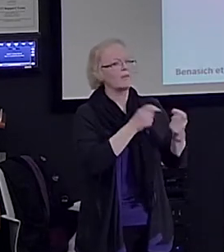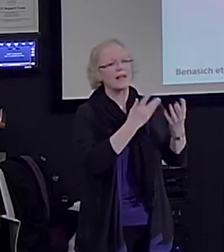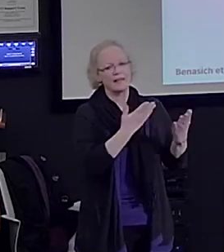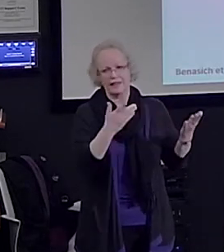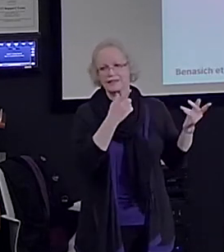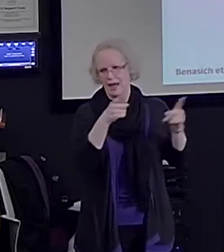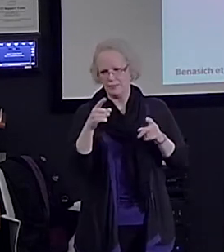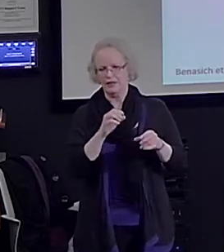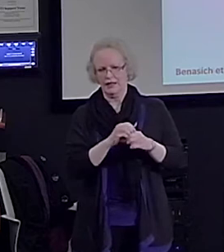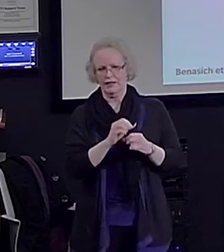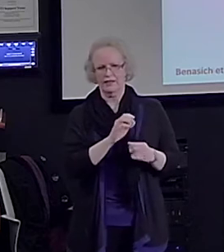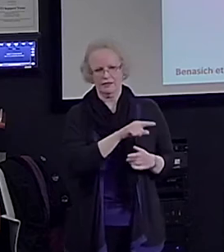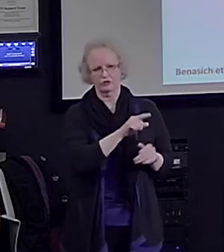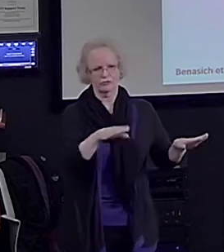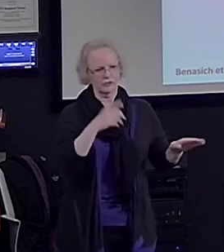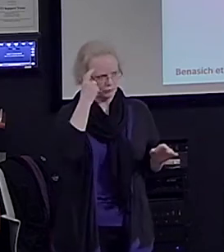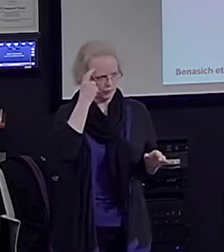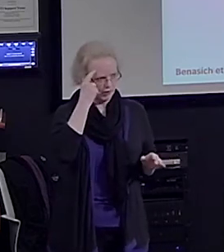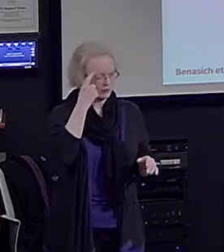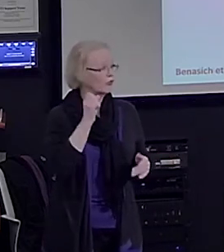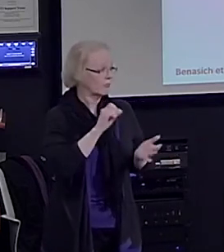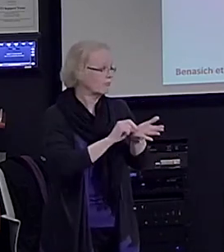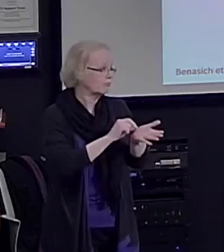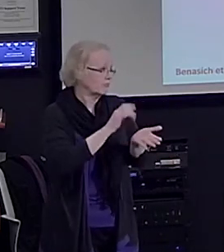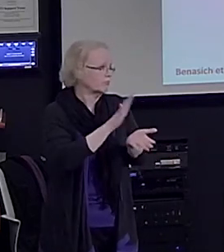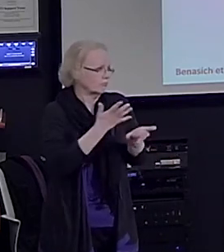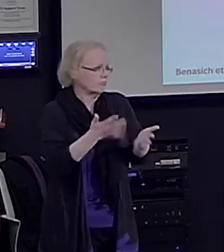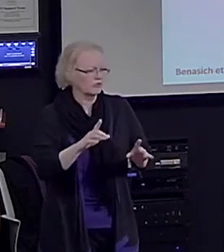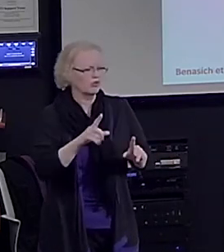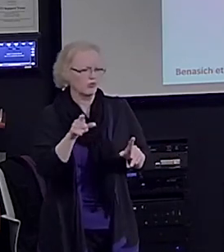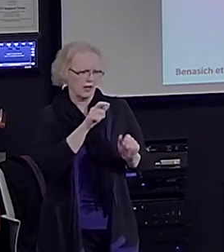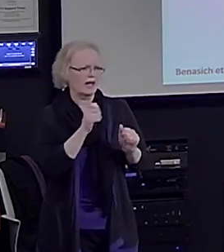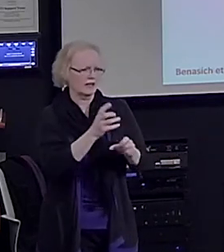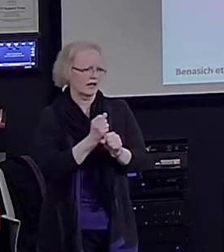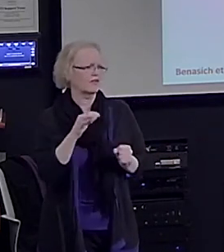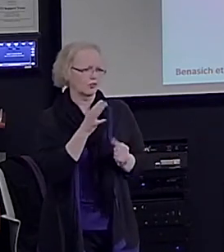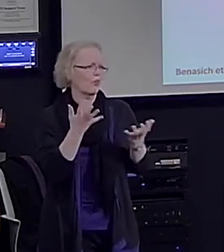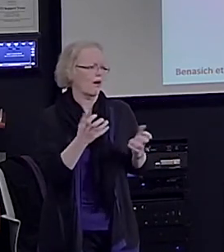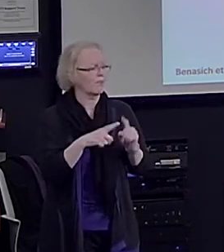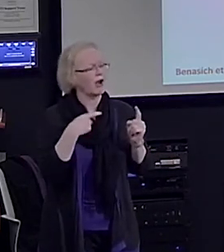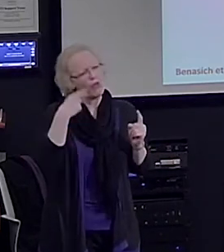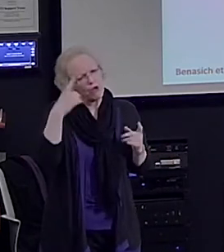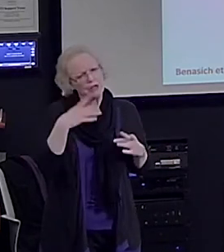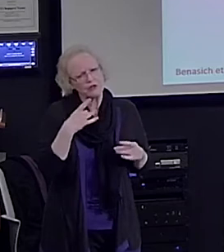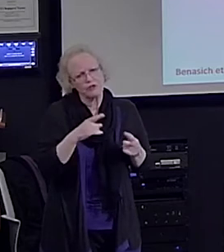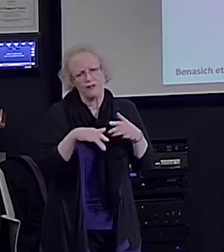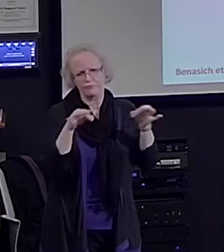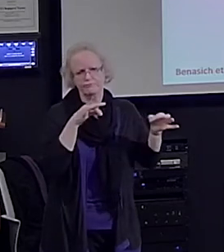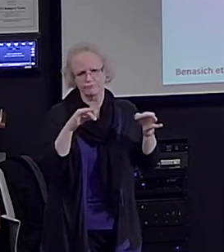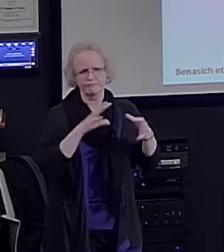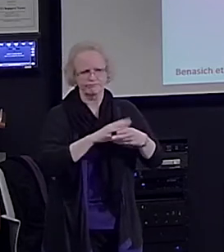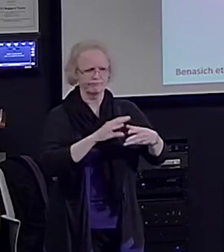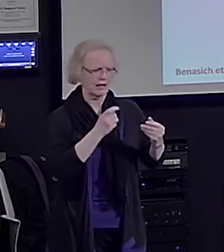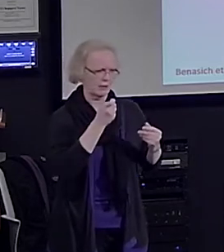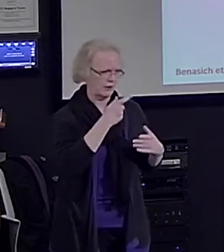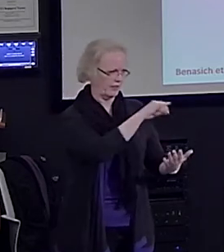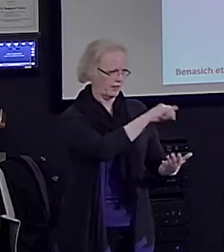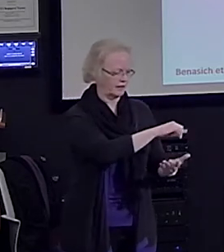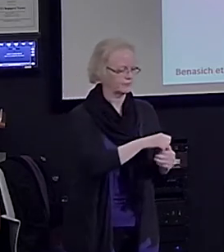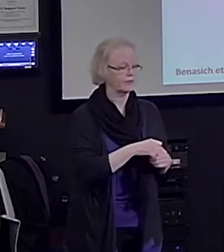and this paper is published and you can have it if you want to but I just thought it would be interesting to tell you a little bit about it so we